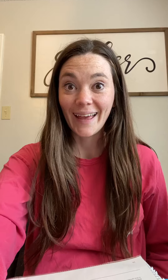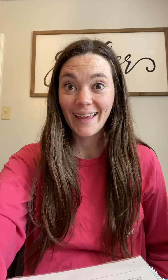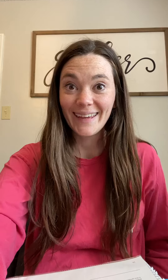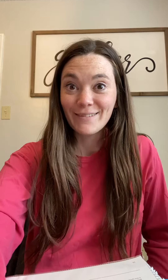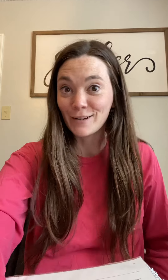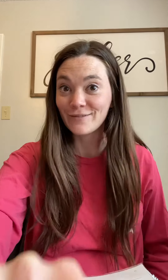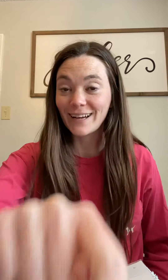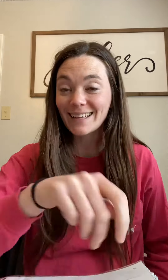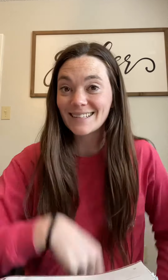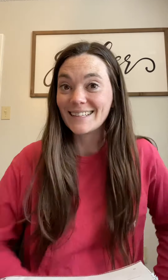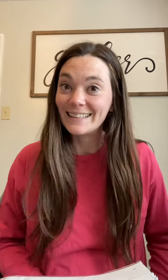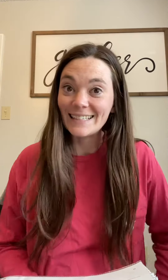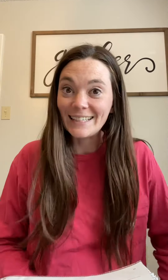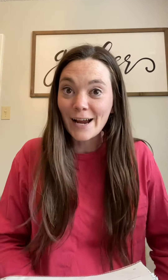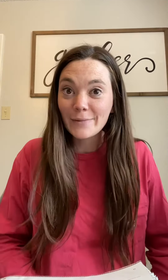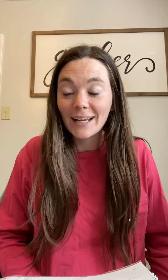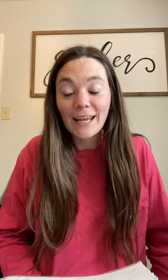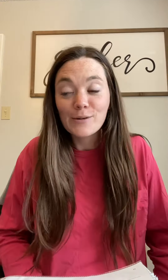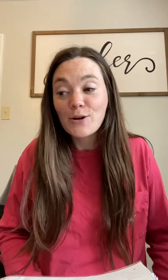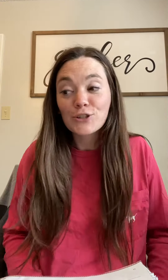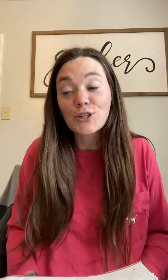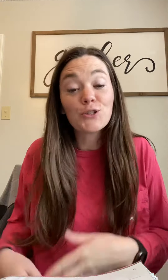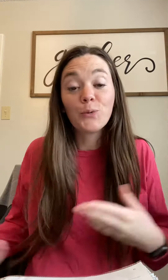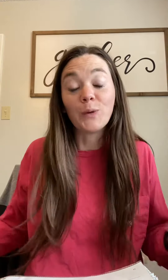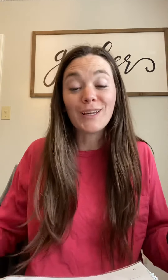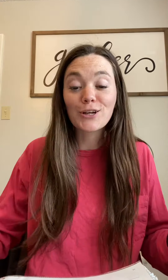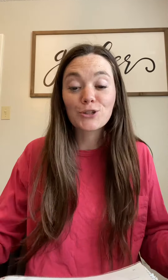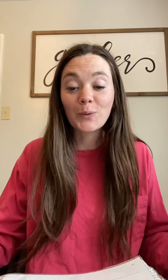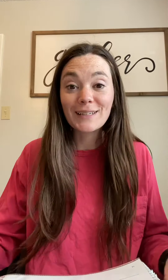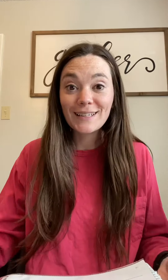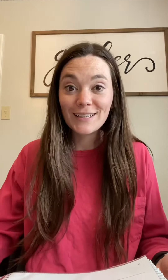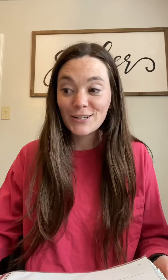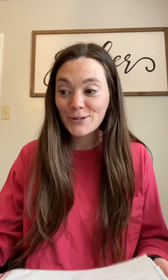Hey, we've got CC Timeline Hand Motions week 22.